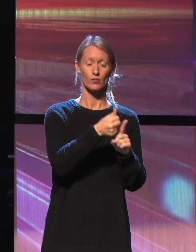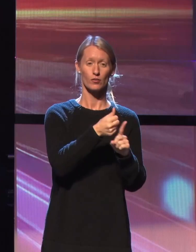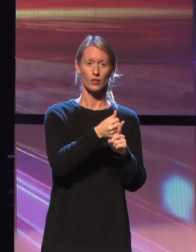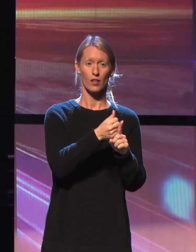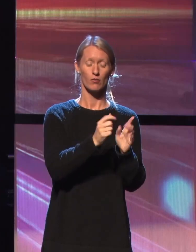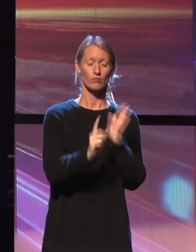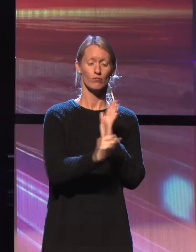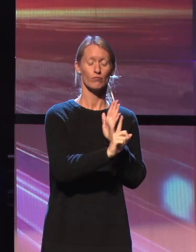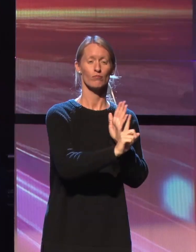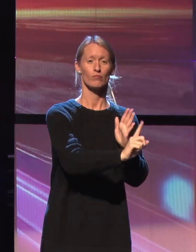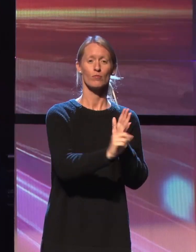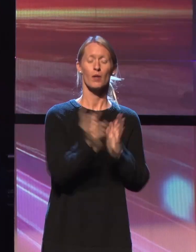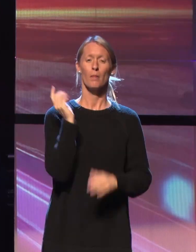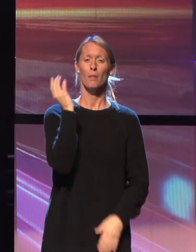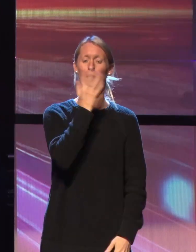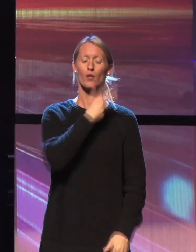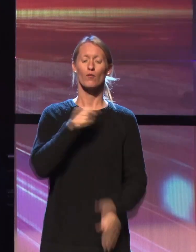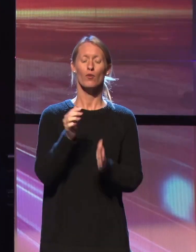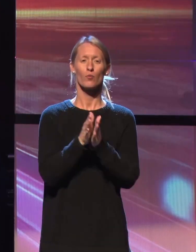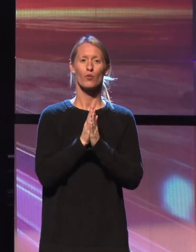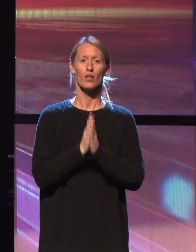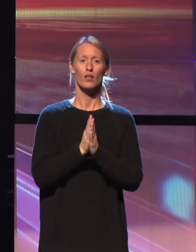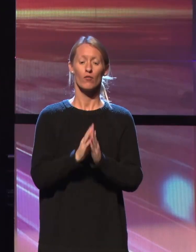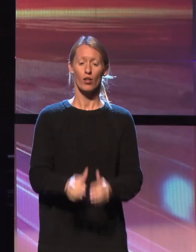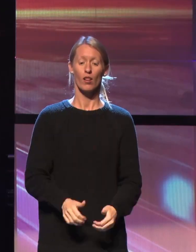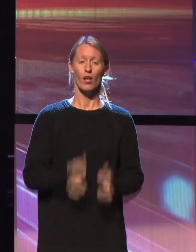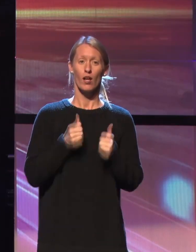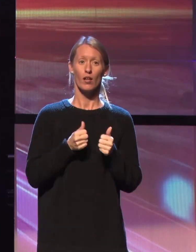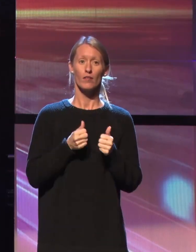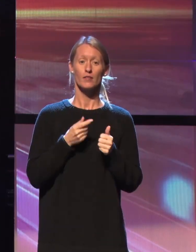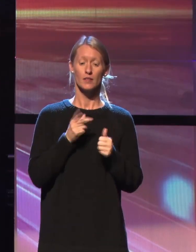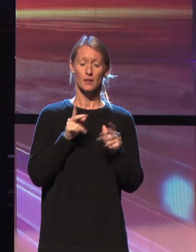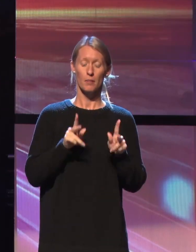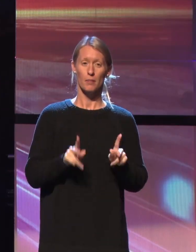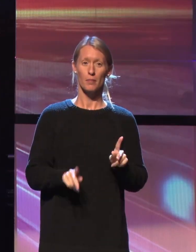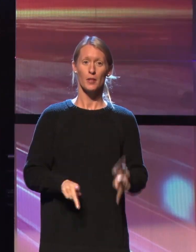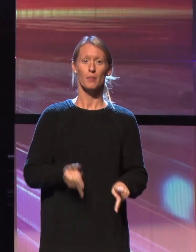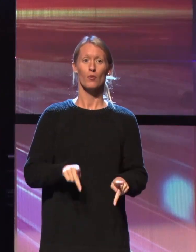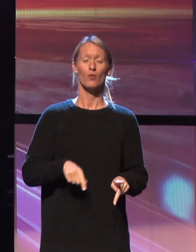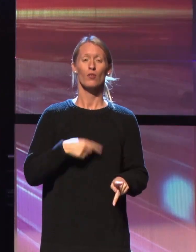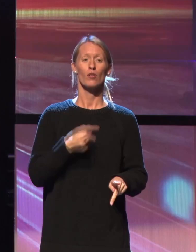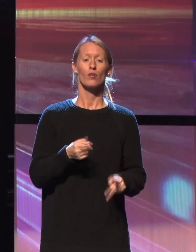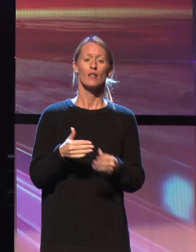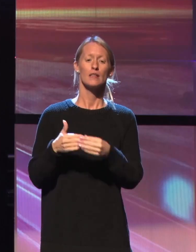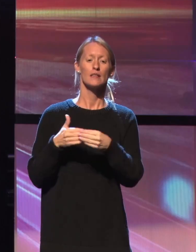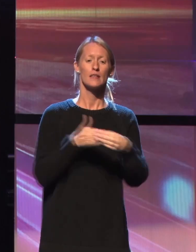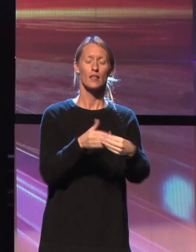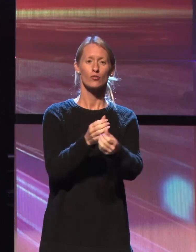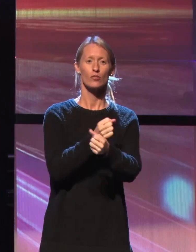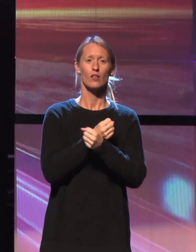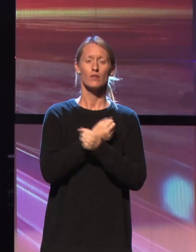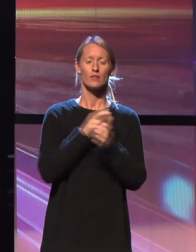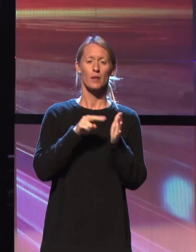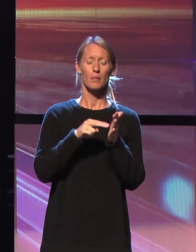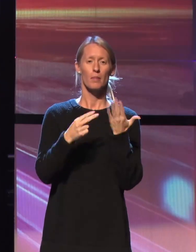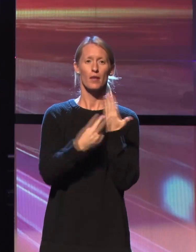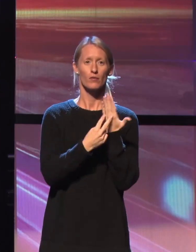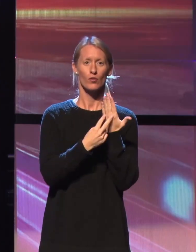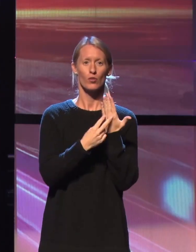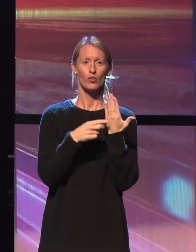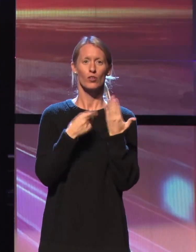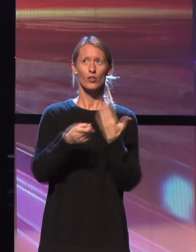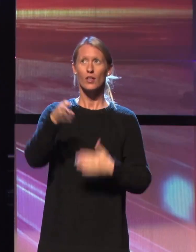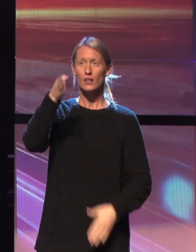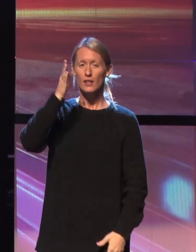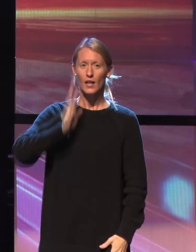prayer for our lives as individuals, that what I want to guide me is love. And we use metaphors for this, right? God, and we